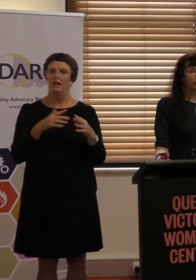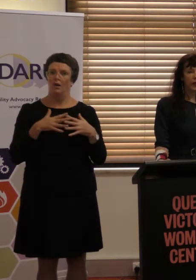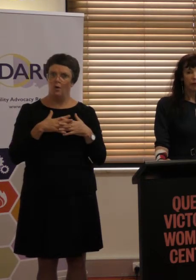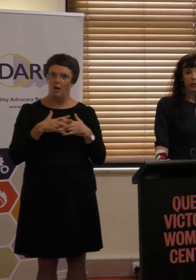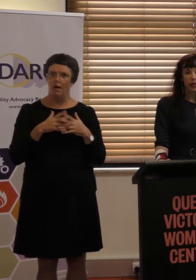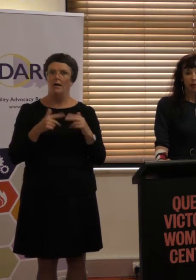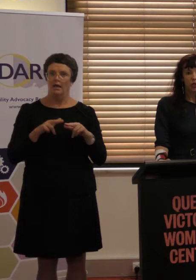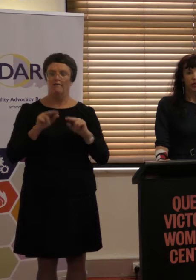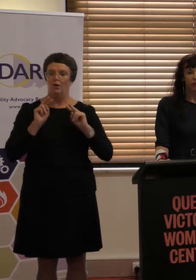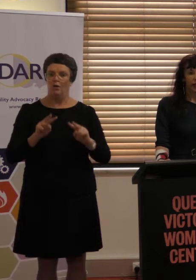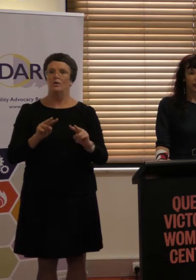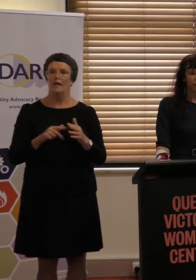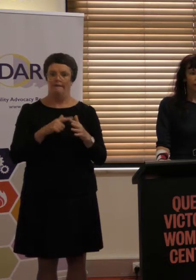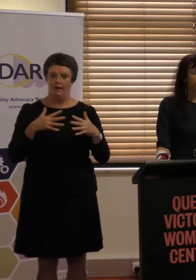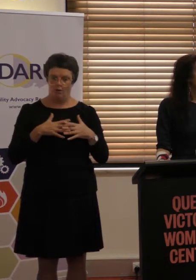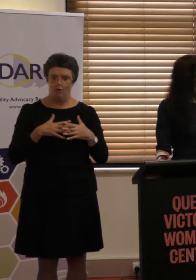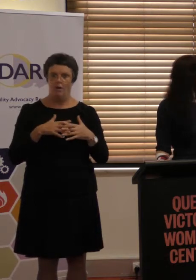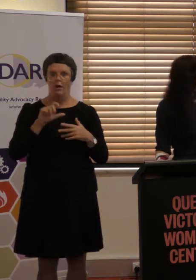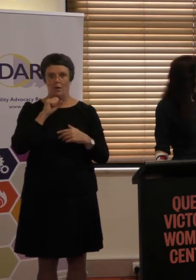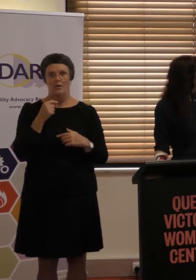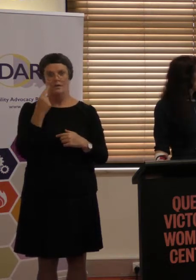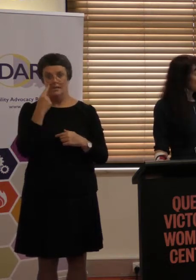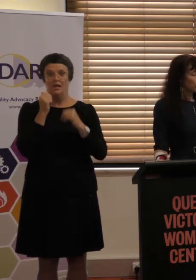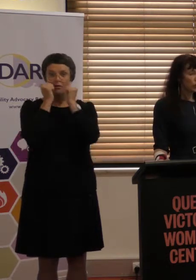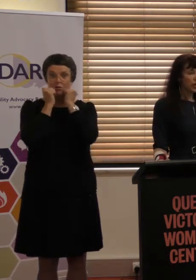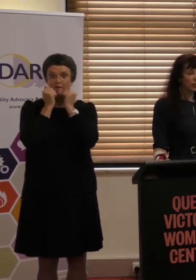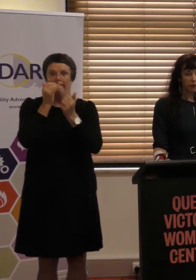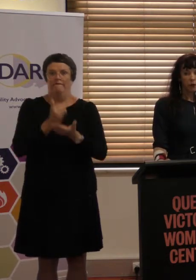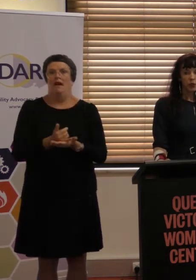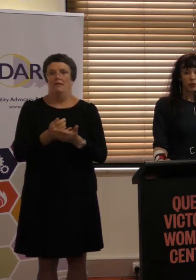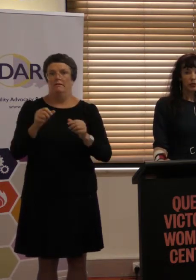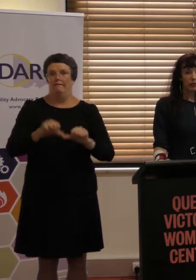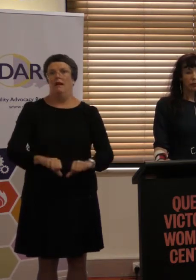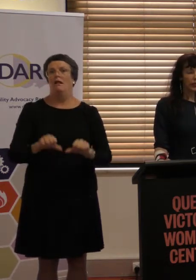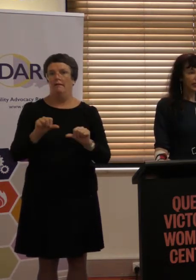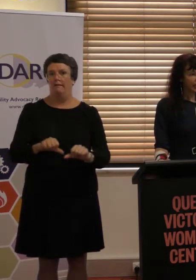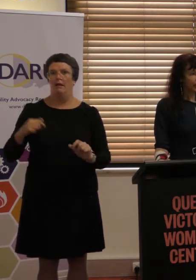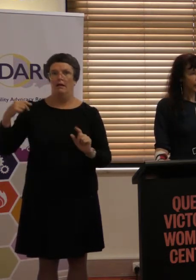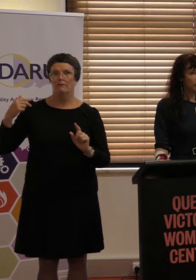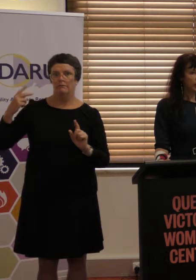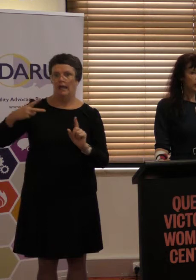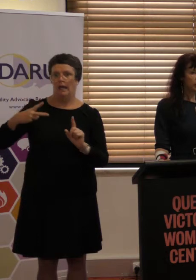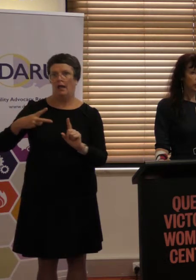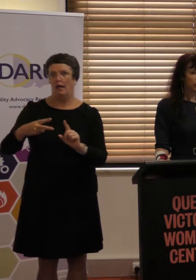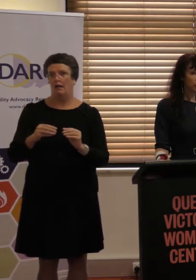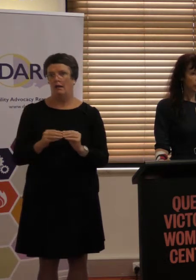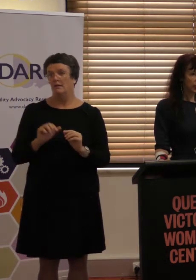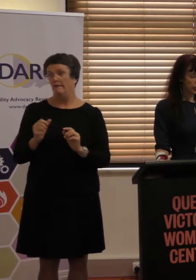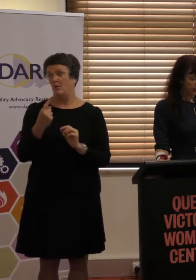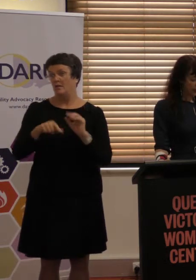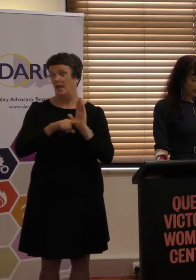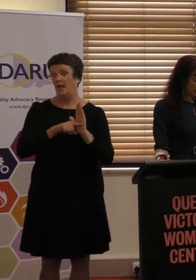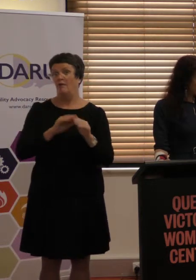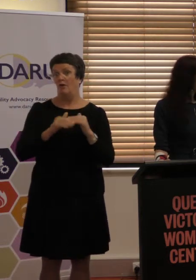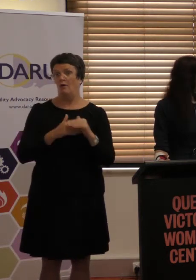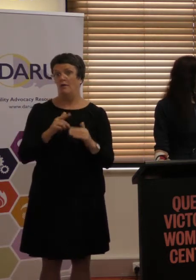so far they've been an abject failure. So that's the first really negative thing about the Disability Discrimination Act.